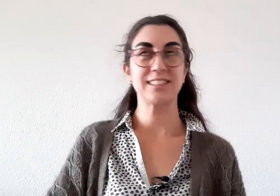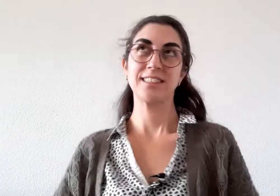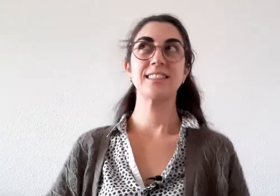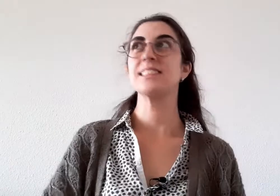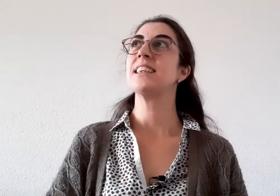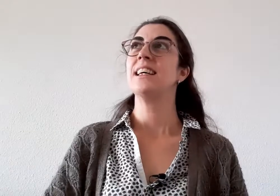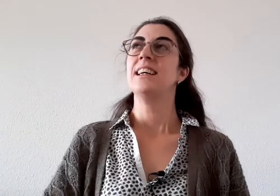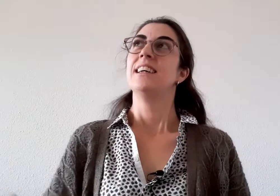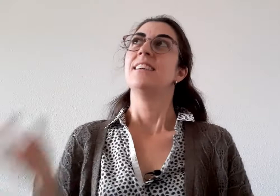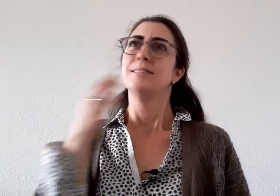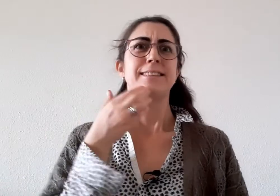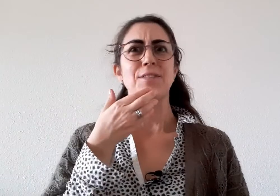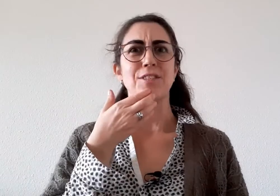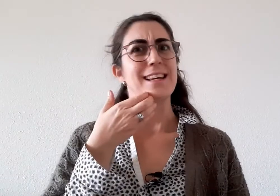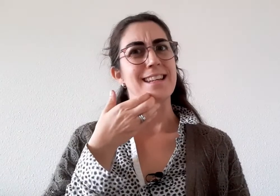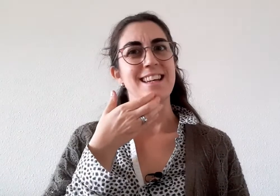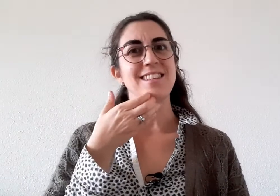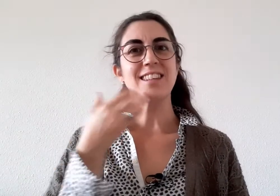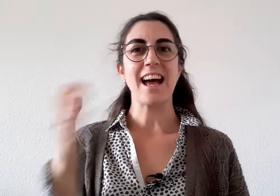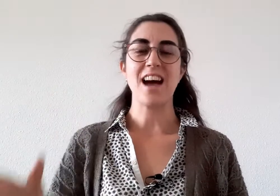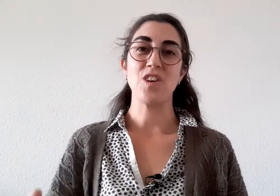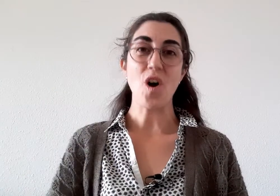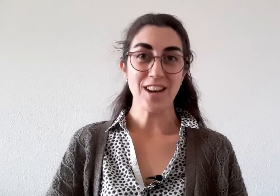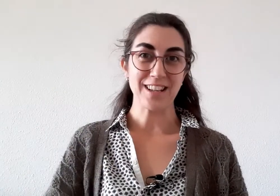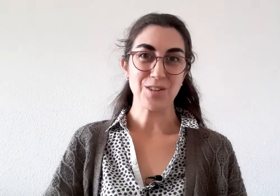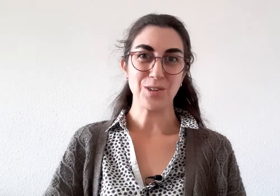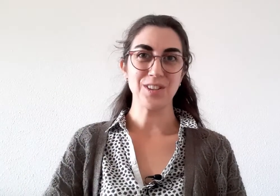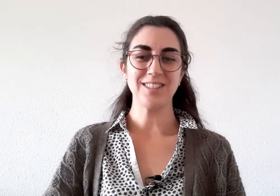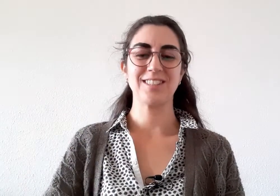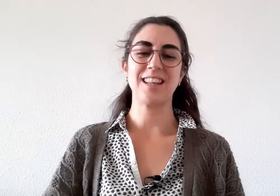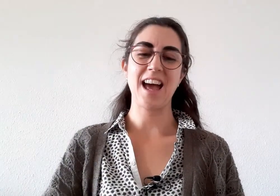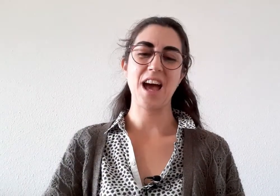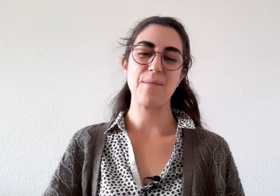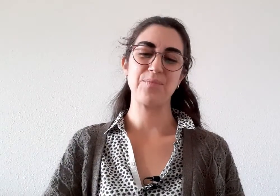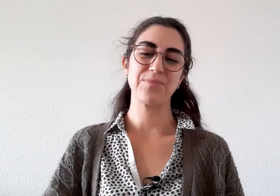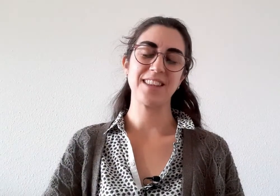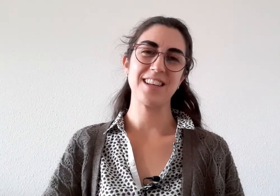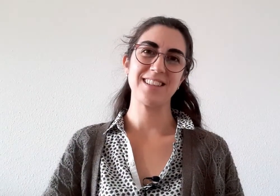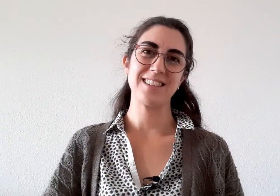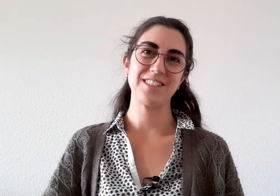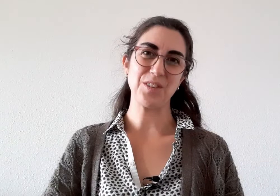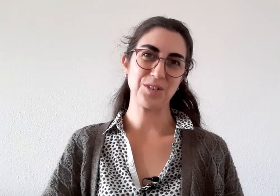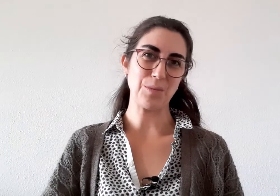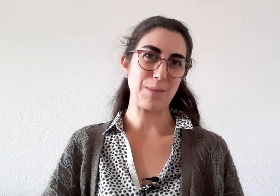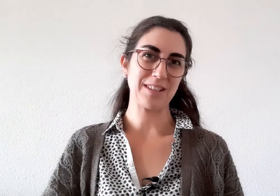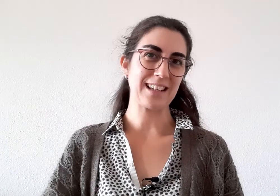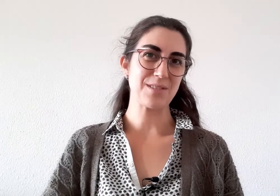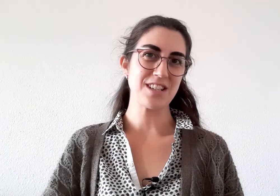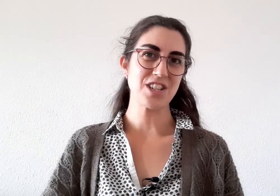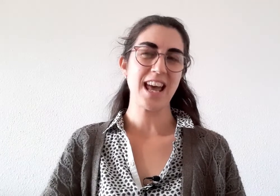last 7 or 8 years. I have an online course that focuses on baby sign language.